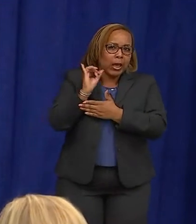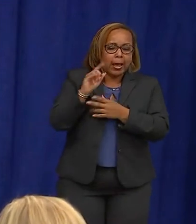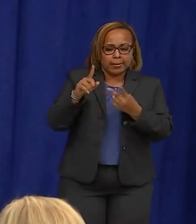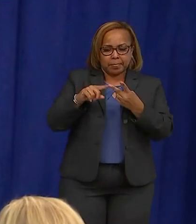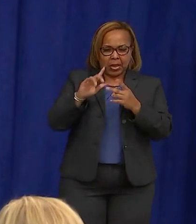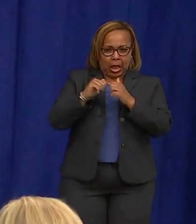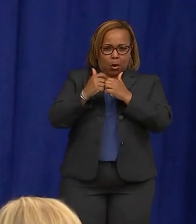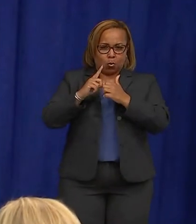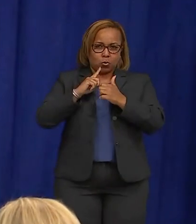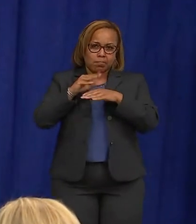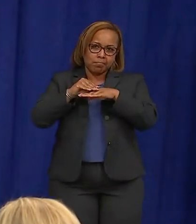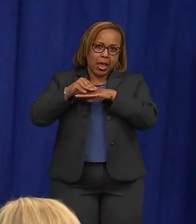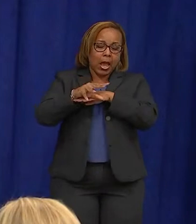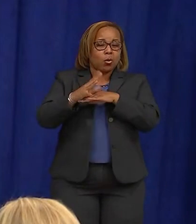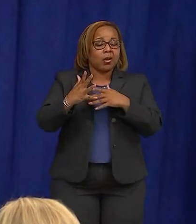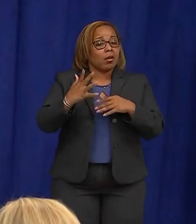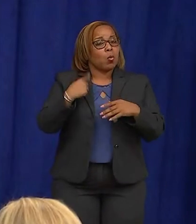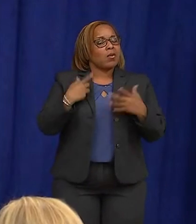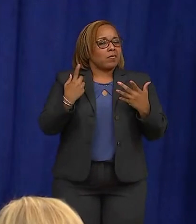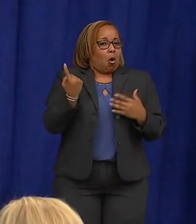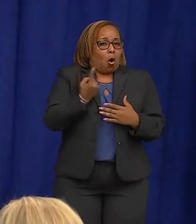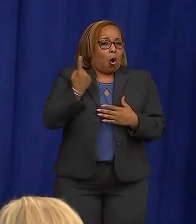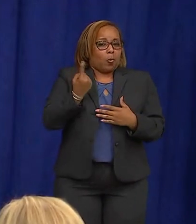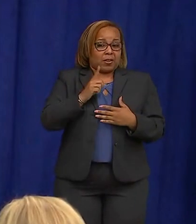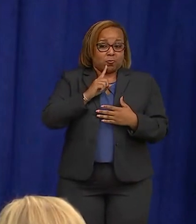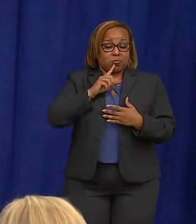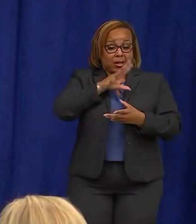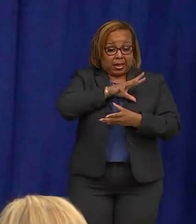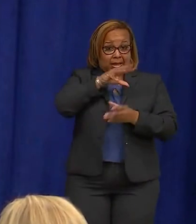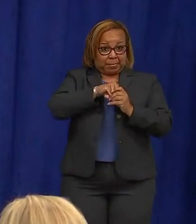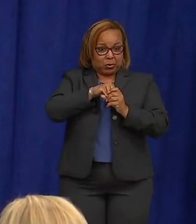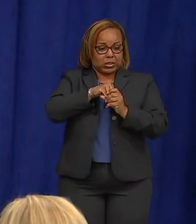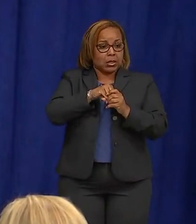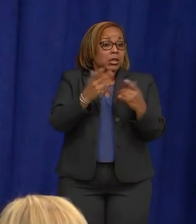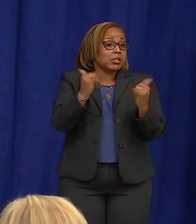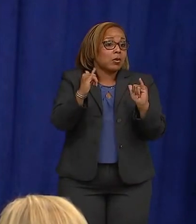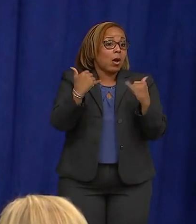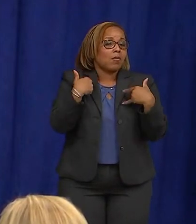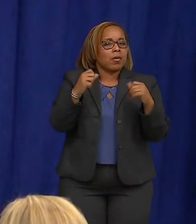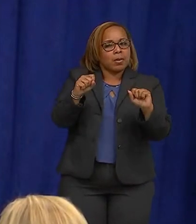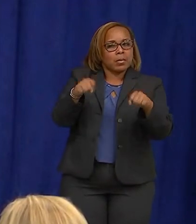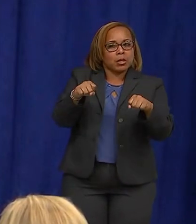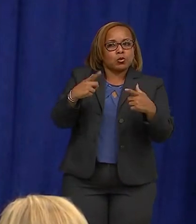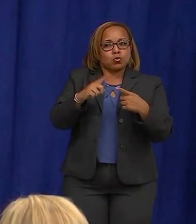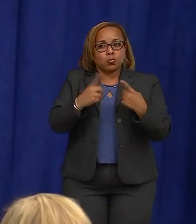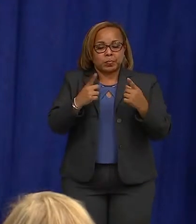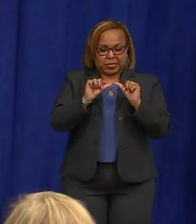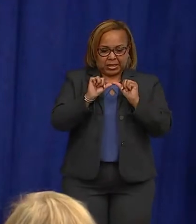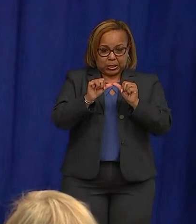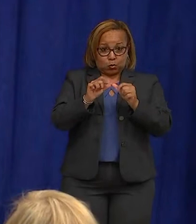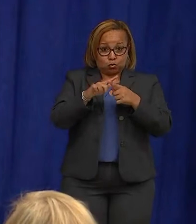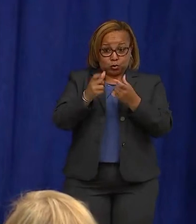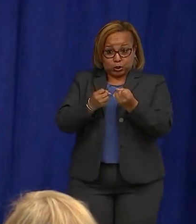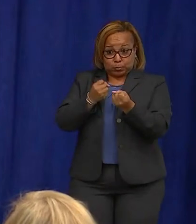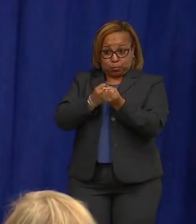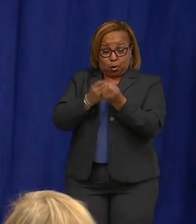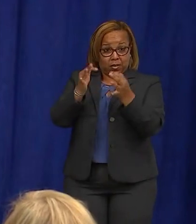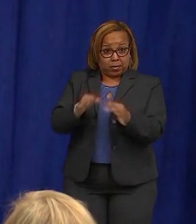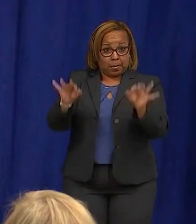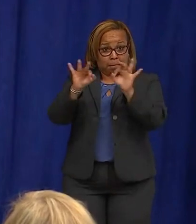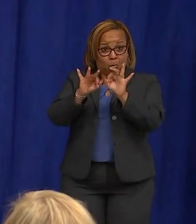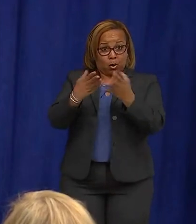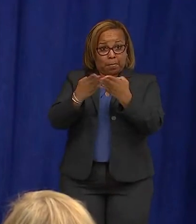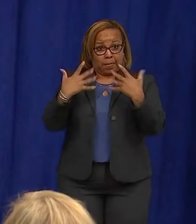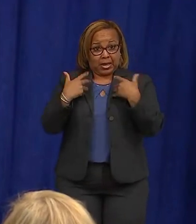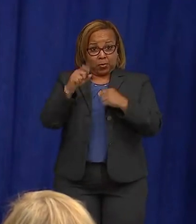and how it would play out, we've always built in and still have the ability to continue to support the important public